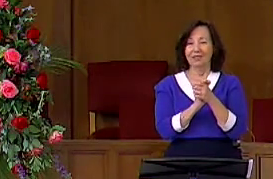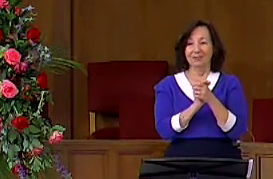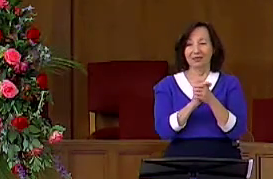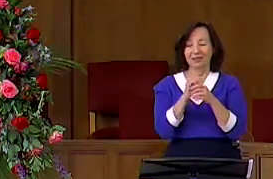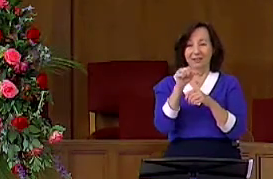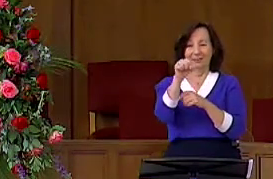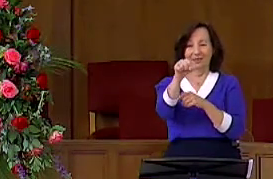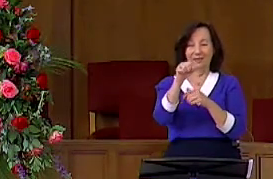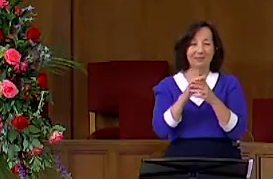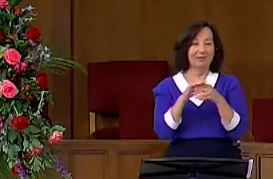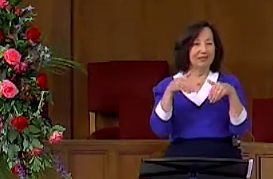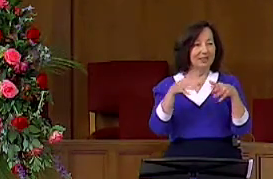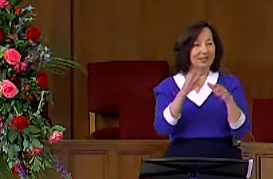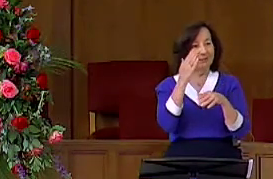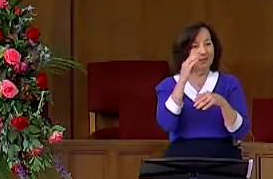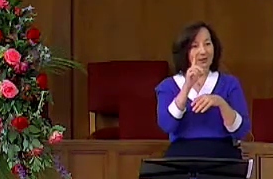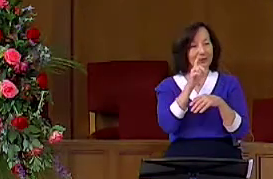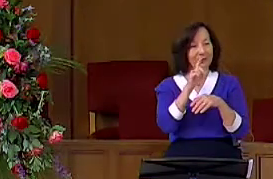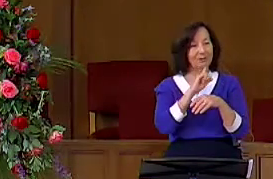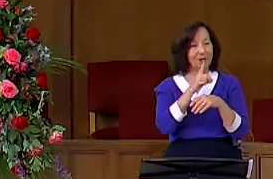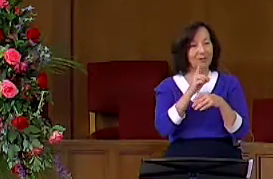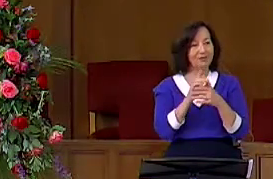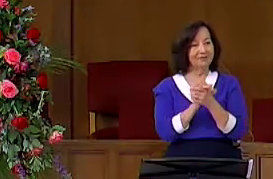arm, but let them know who you are, okay?